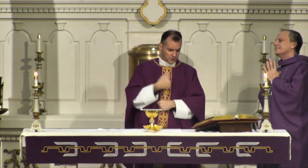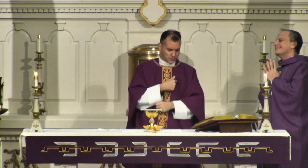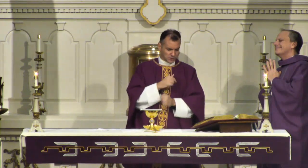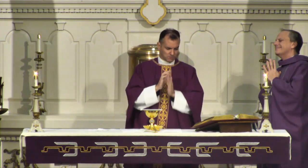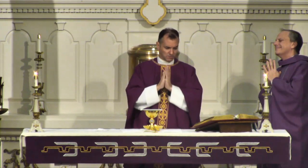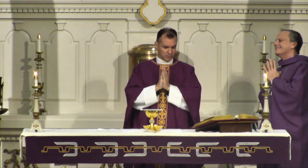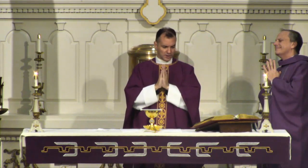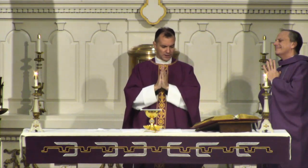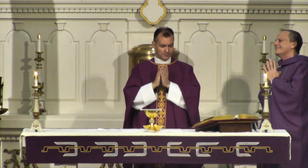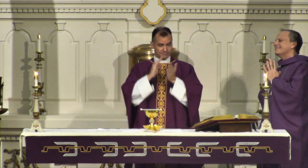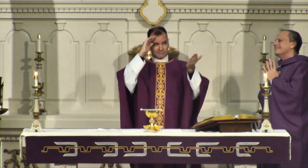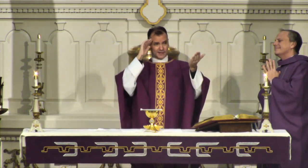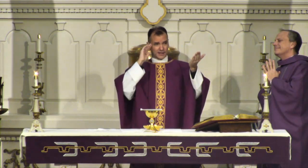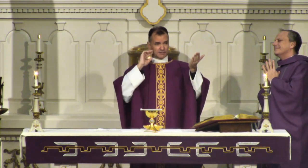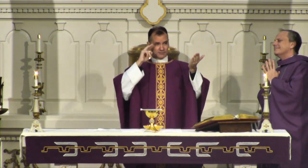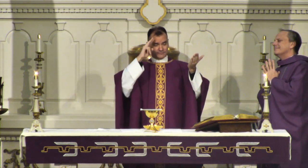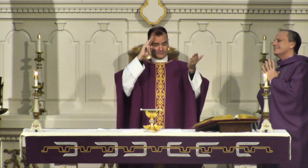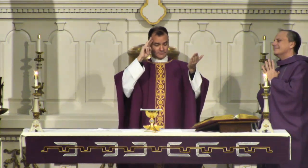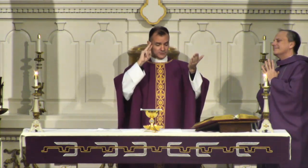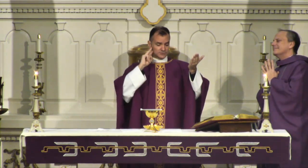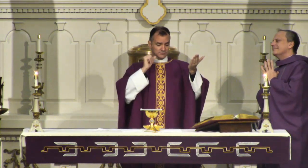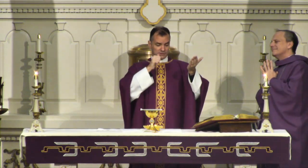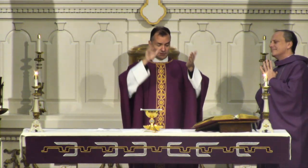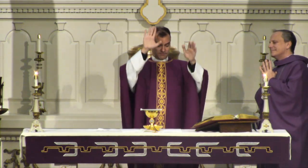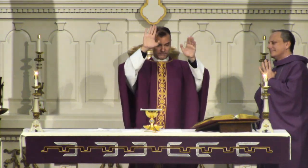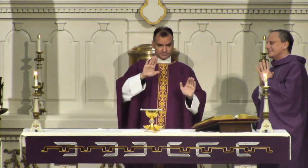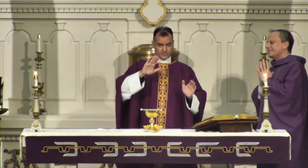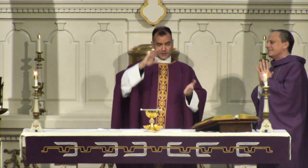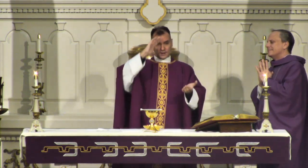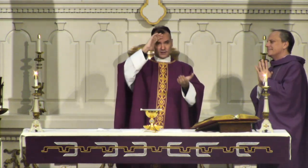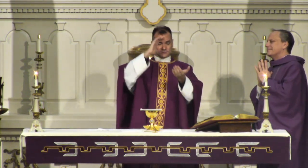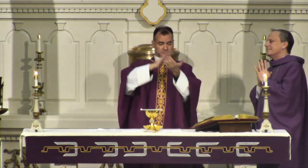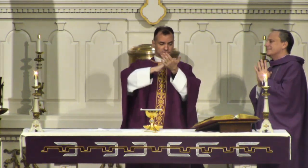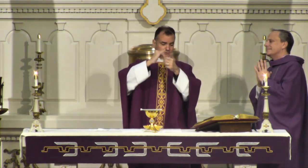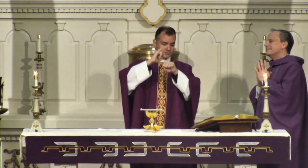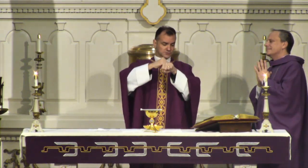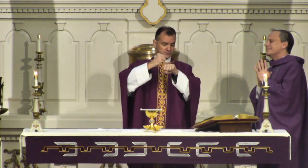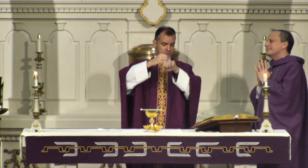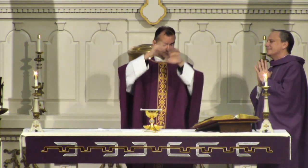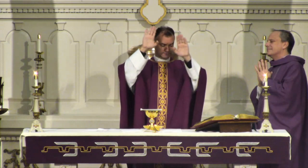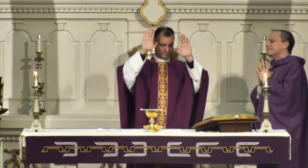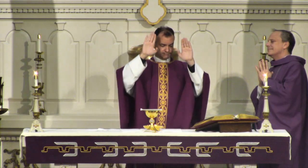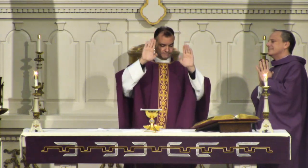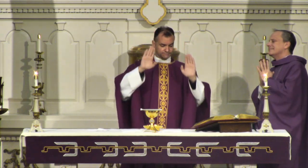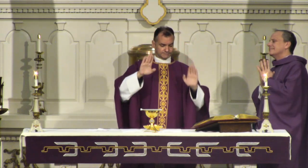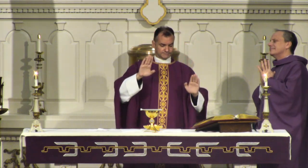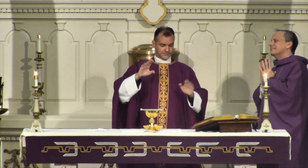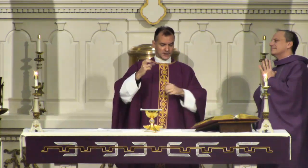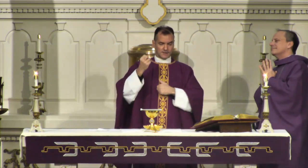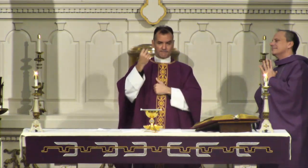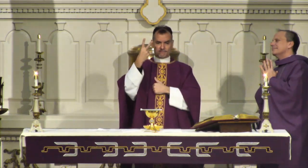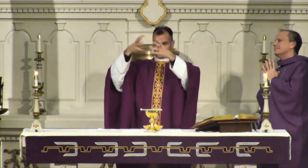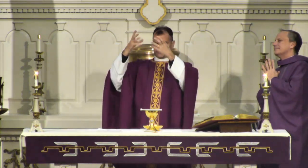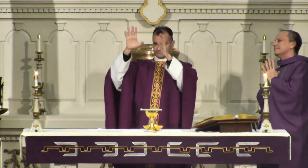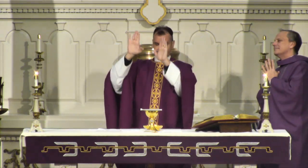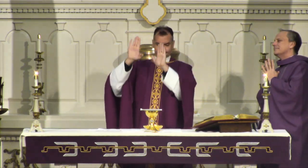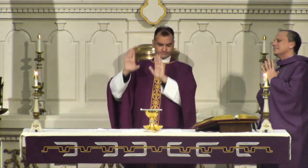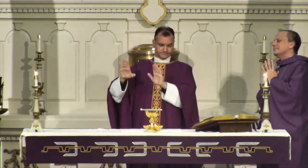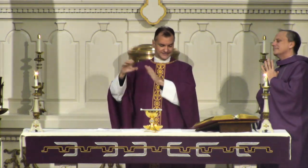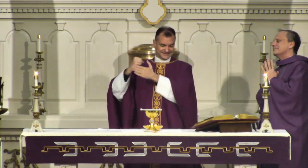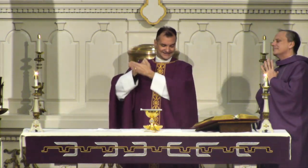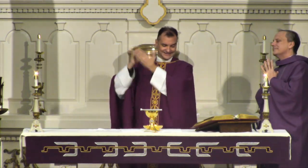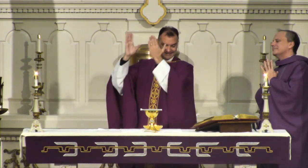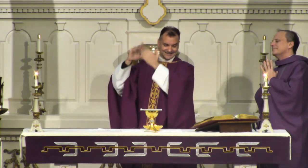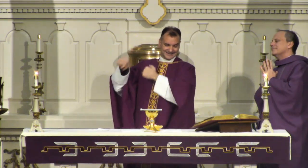Have mercy on us all, we pray. That with the Blessed Virgin Mary, Mother of God, with Blessed Joseph, her spouse, with